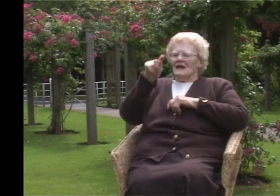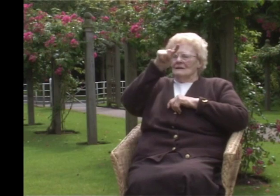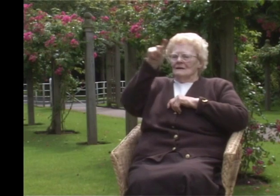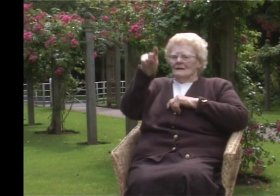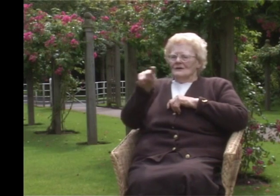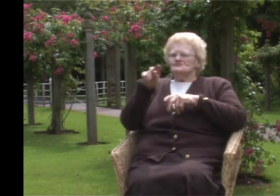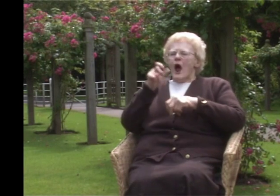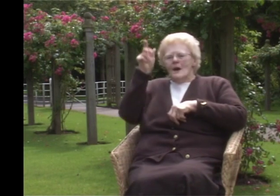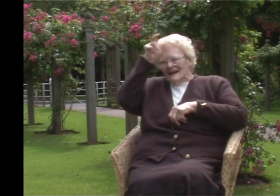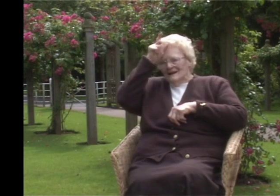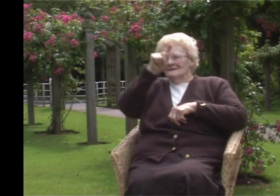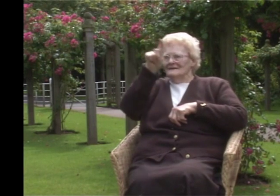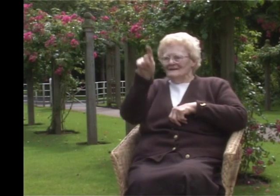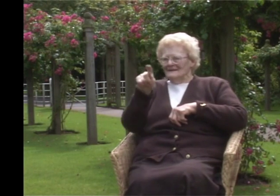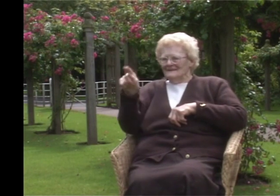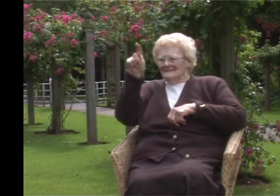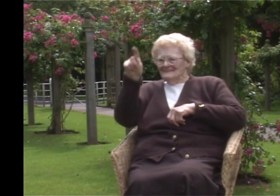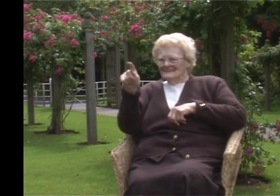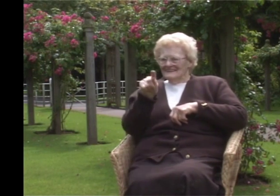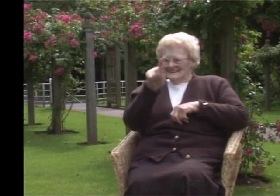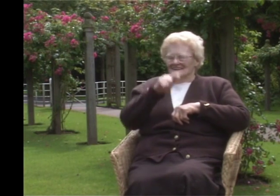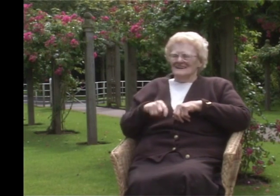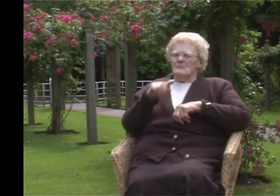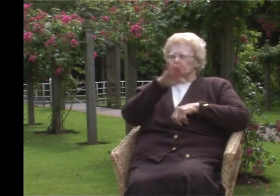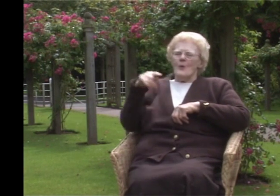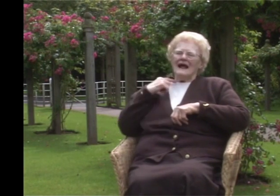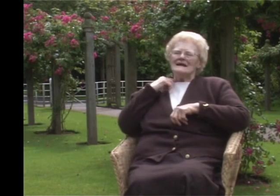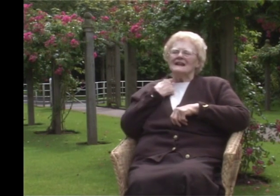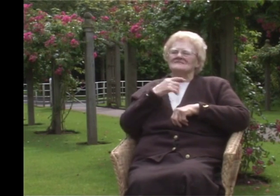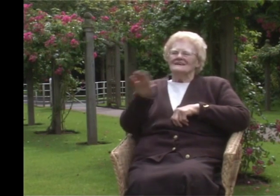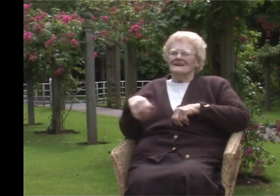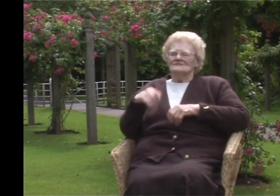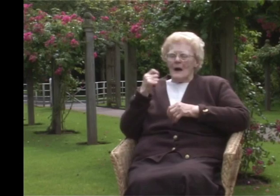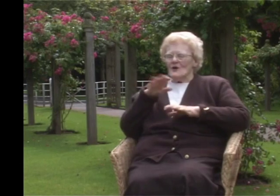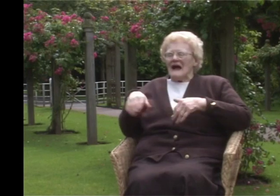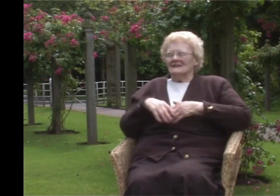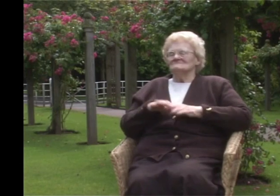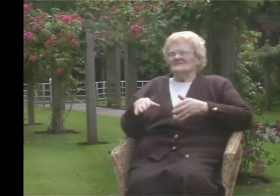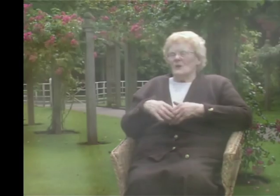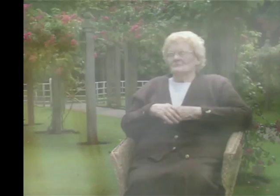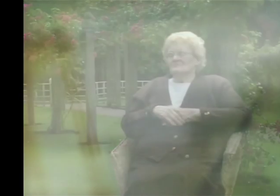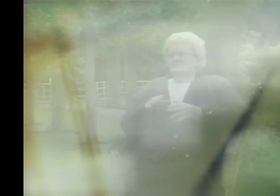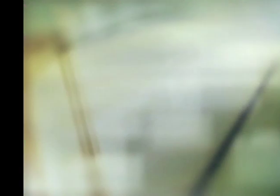look. We saw that the plane was German, as it had a swastika on the side. There was no survivors.